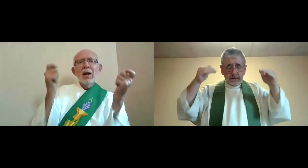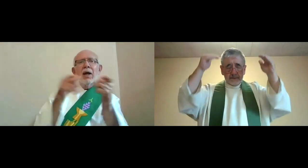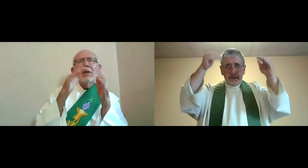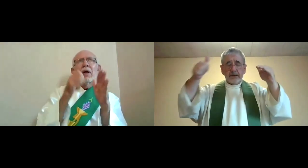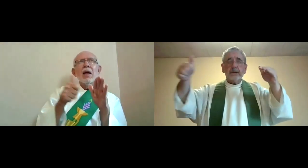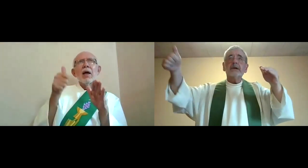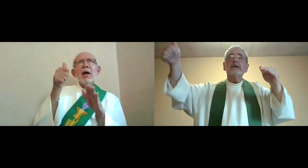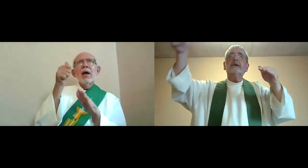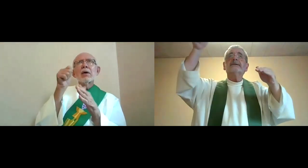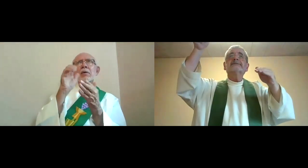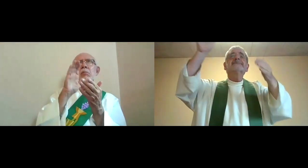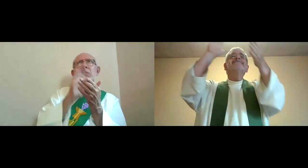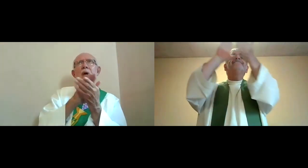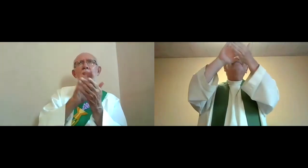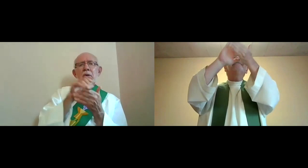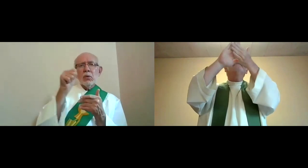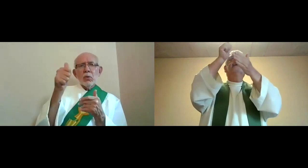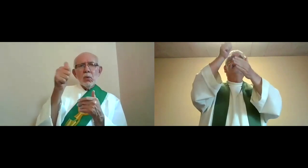Hosanna in the highest.